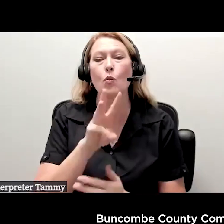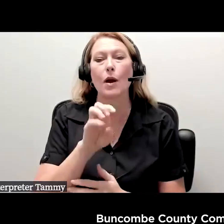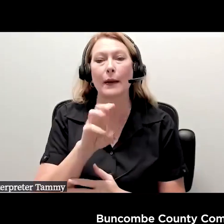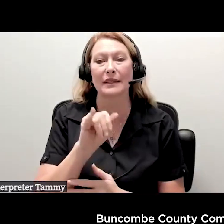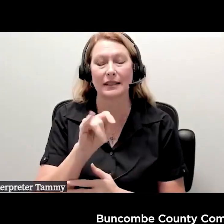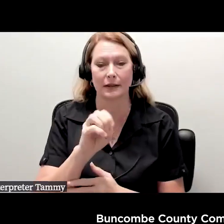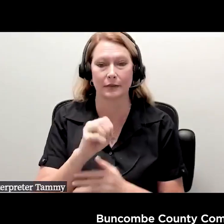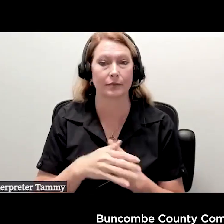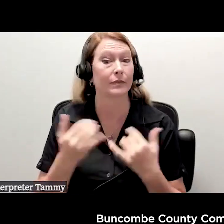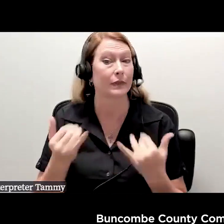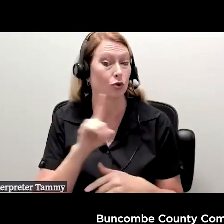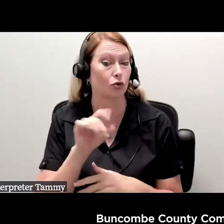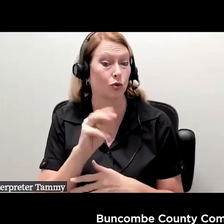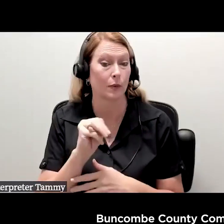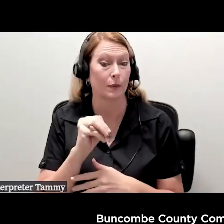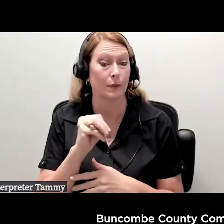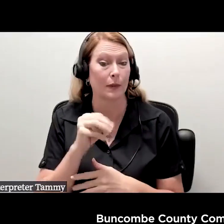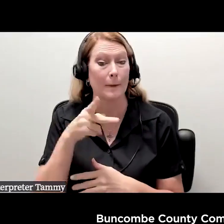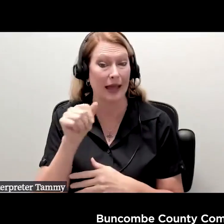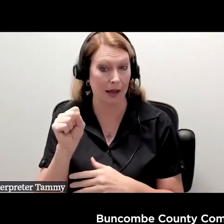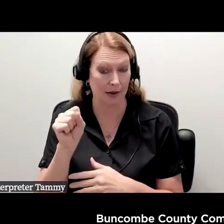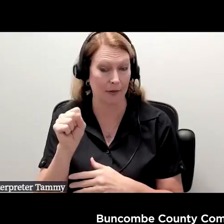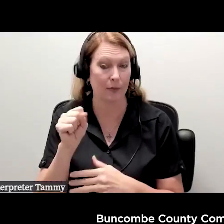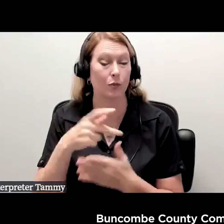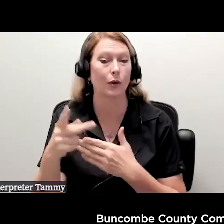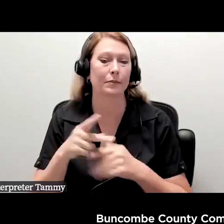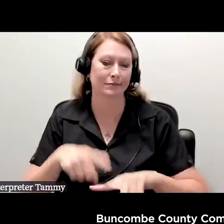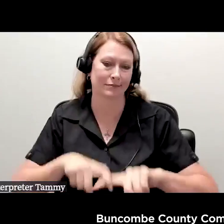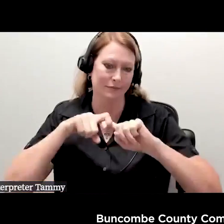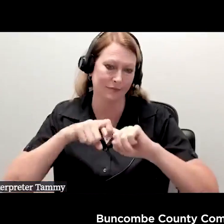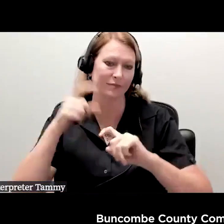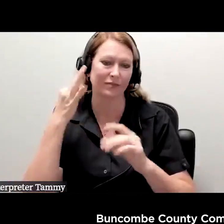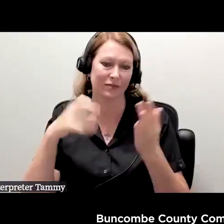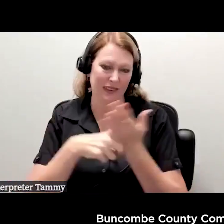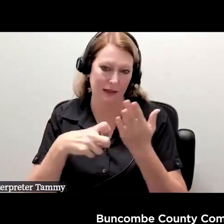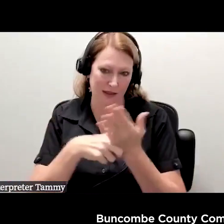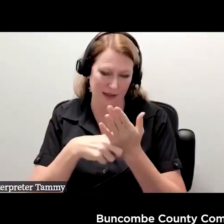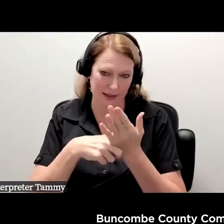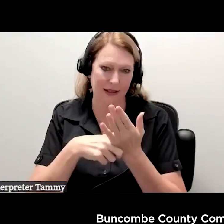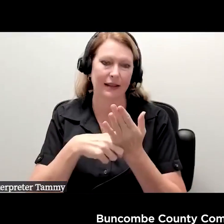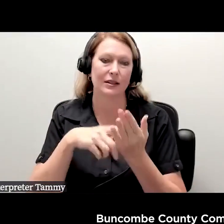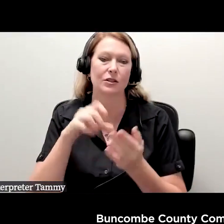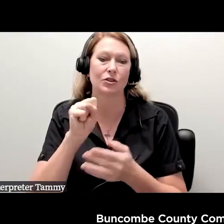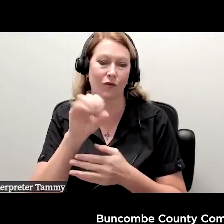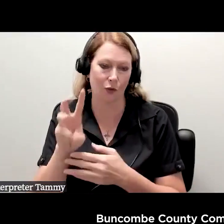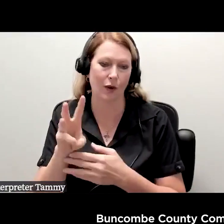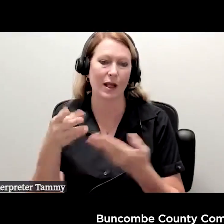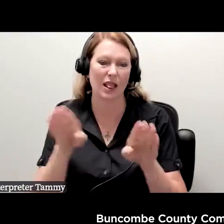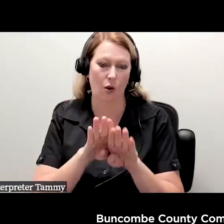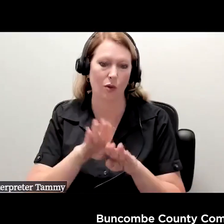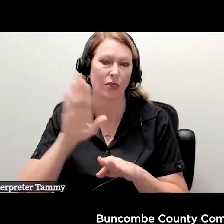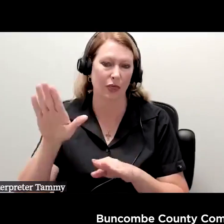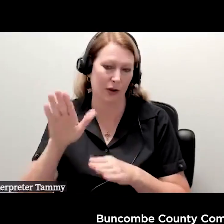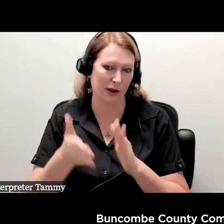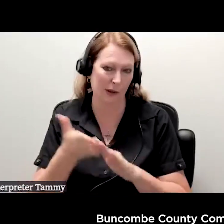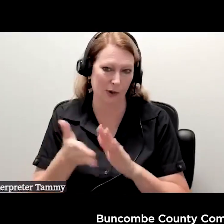popular Zoom Pass program is still on pause due to the ticketing software vendor closing their operations. We are evaluating